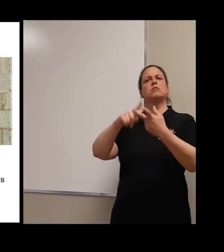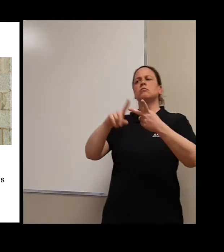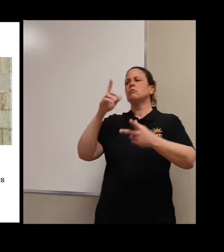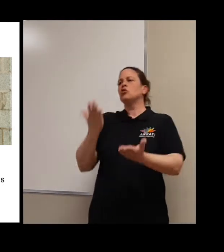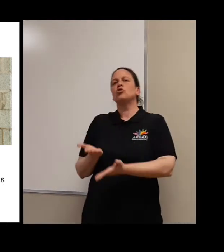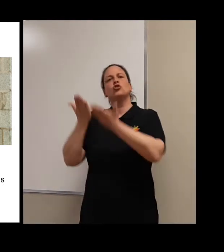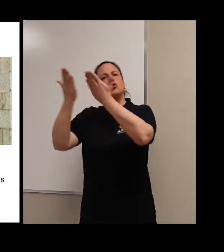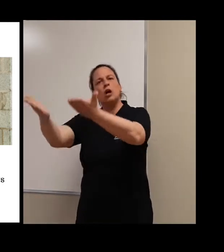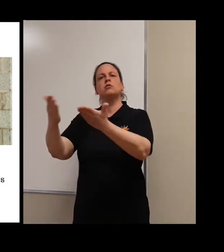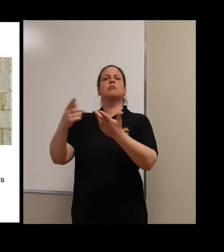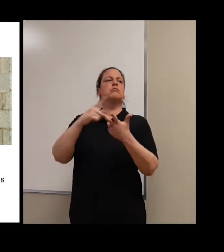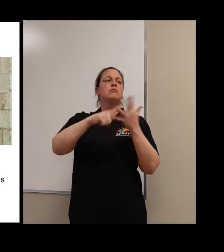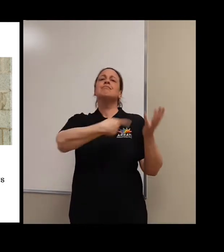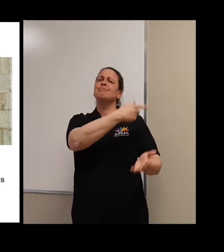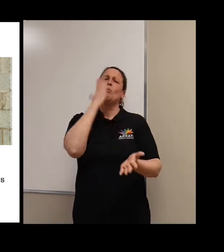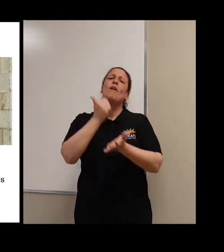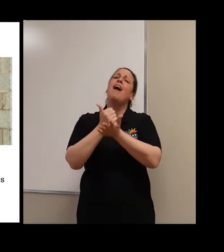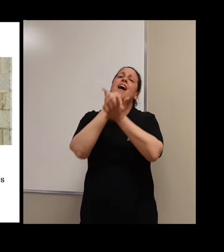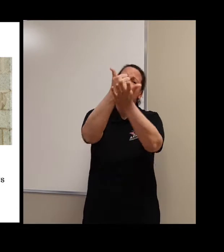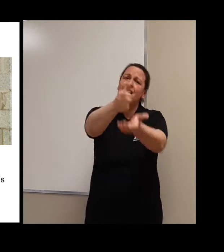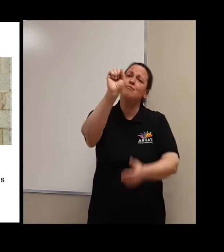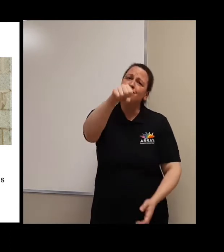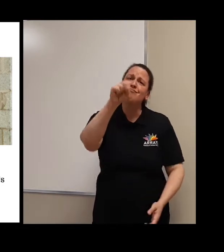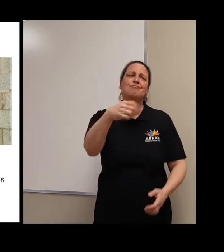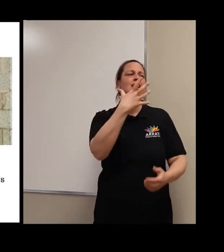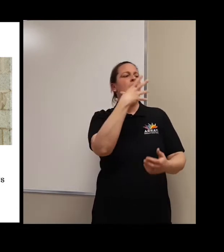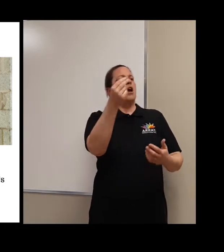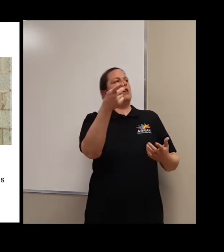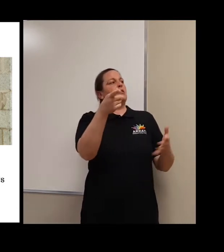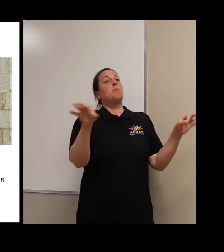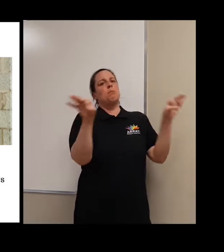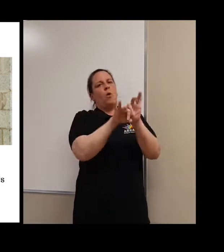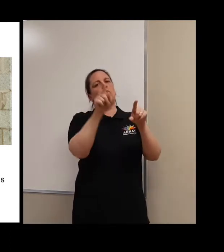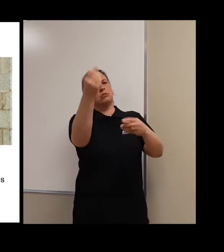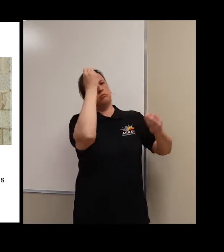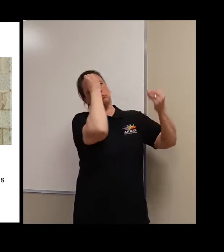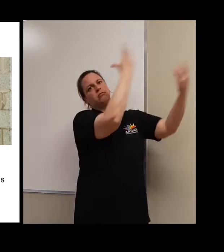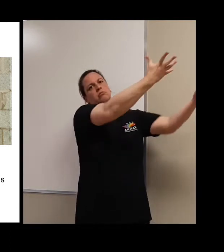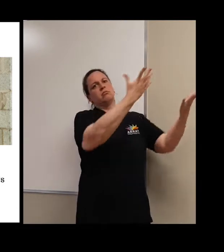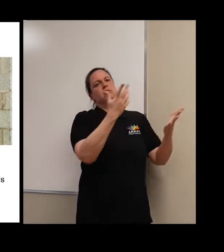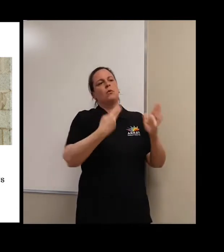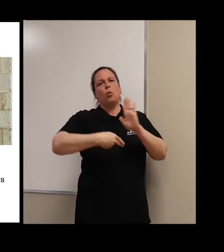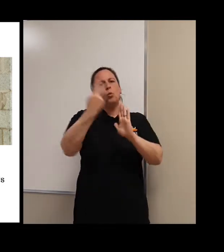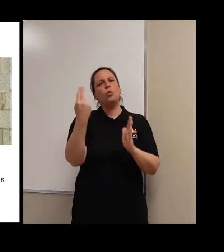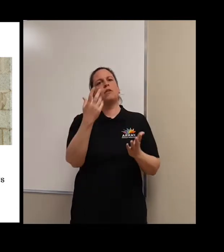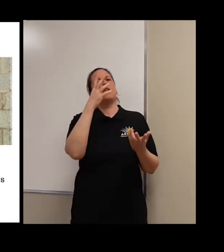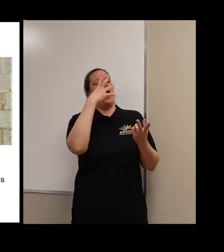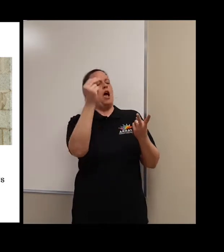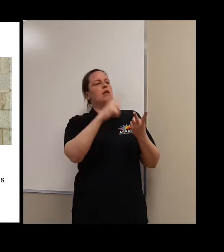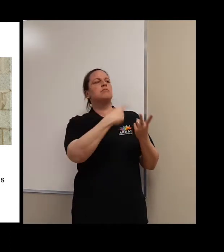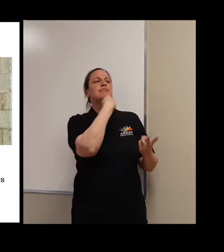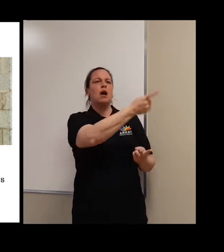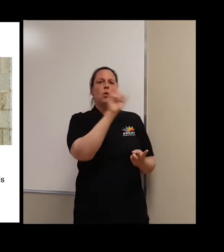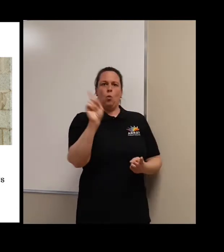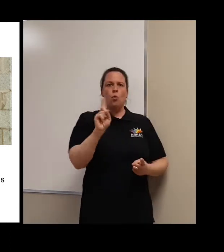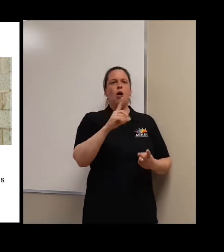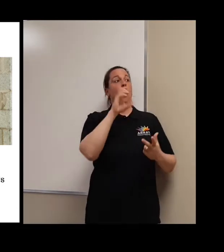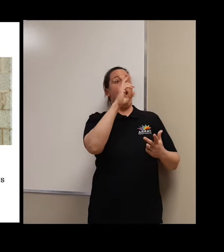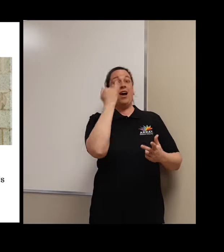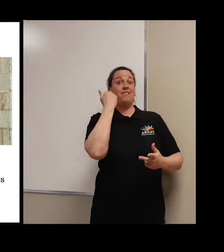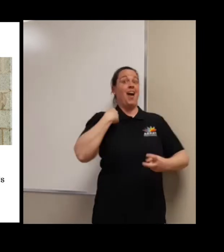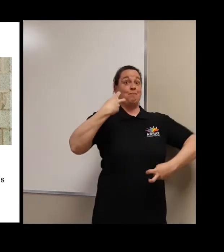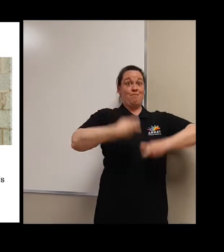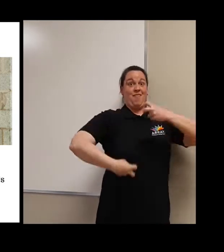things that need to be repaired or changed in the workplace. They're there to help. It's very important to answer their